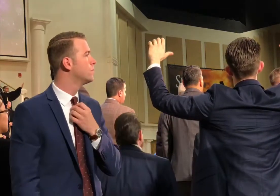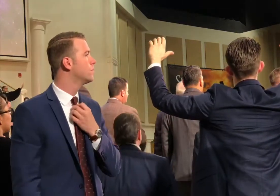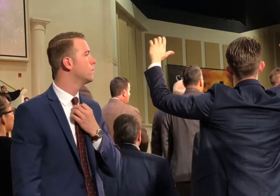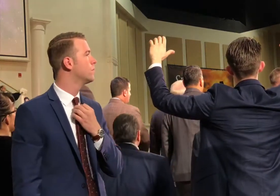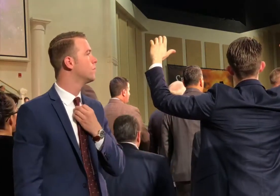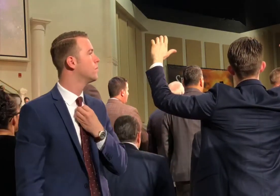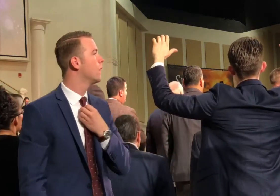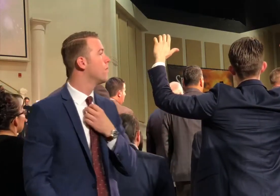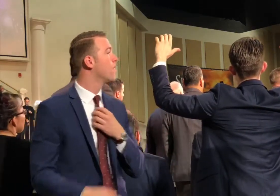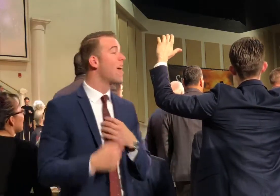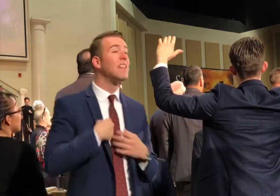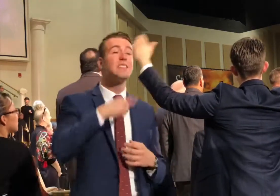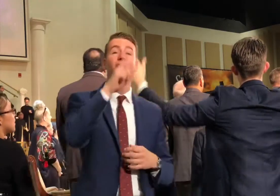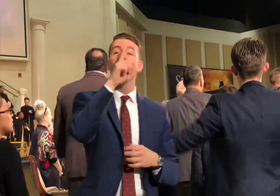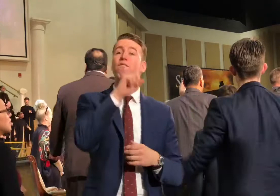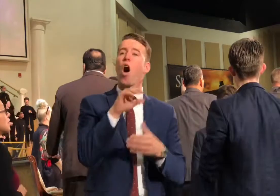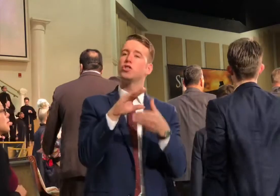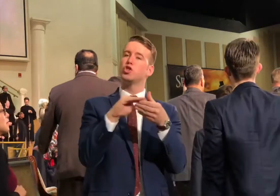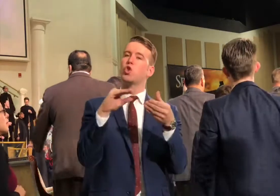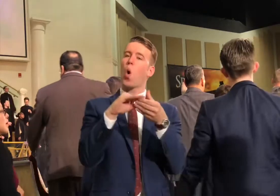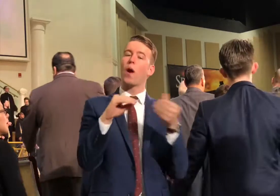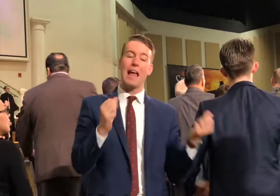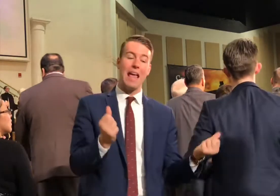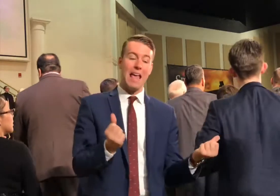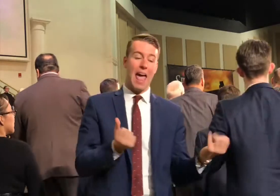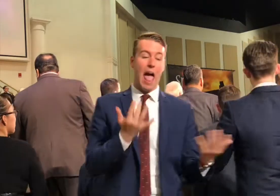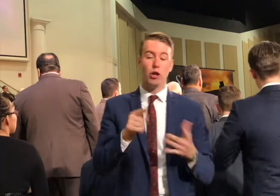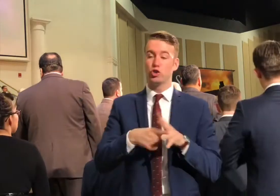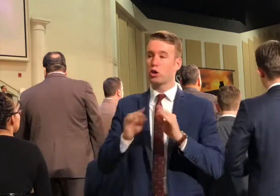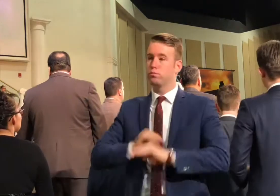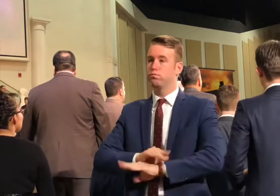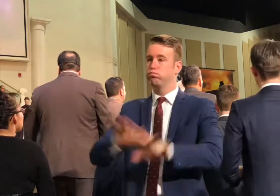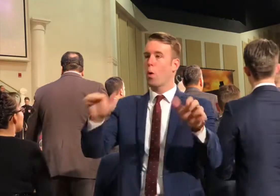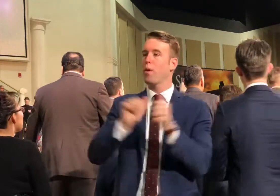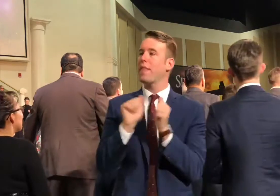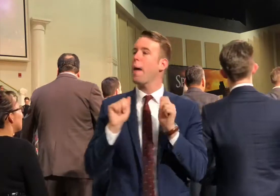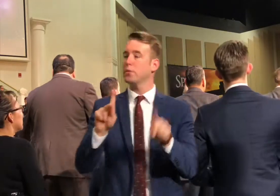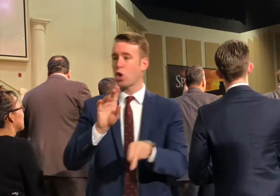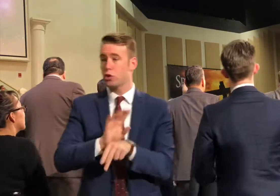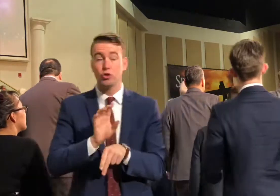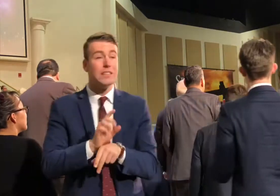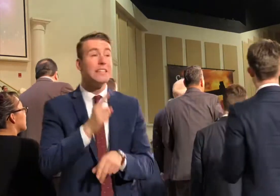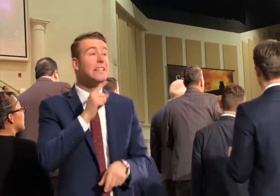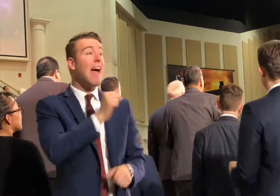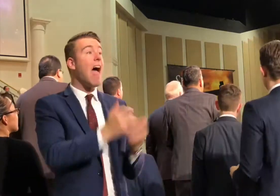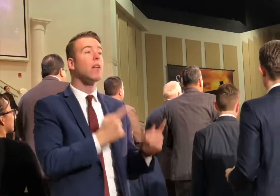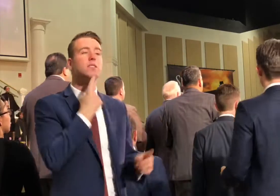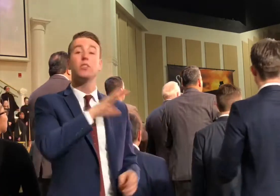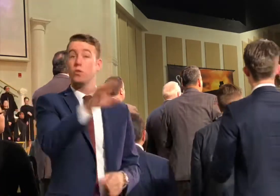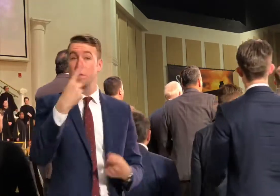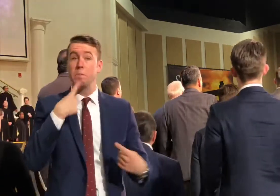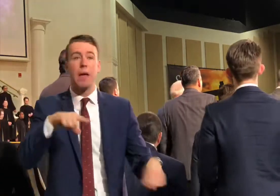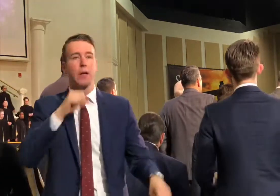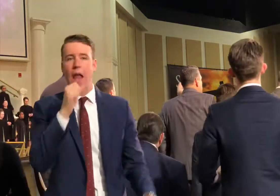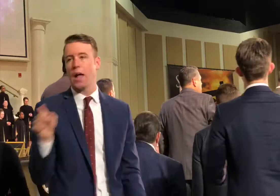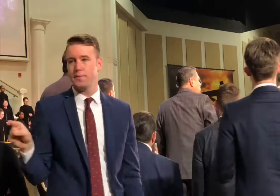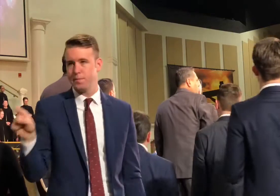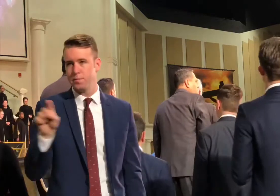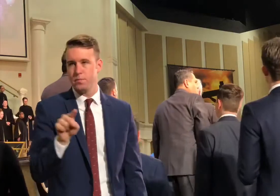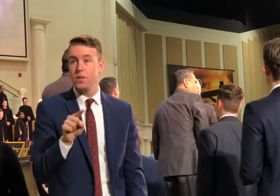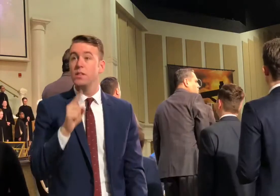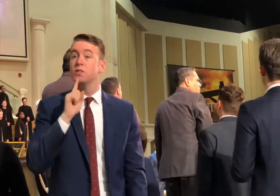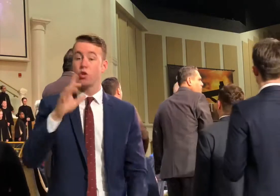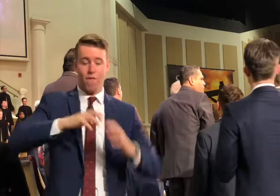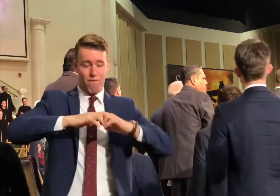There's a false narrative that hell has put out towards the apostolic church that says that you're not going to make it. That